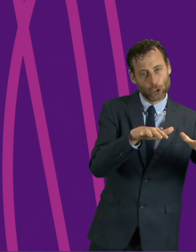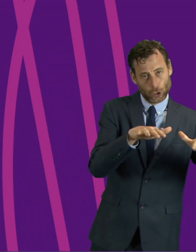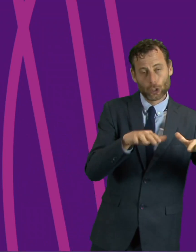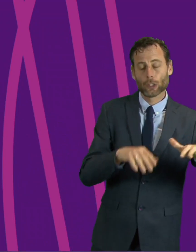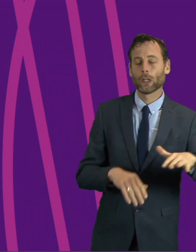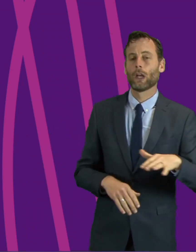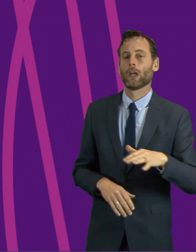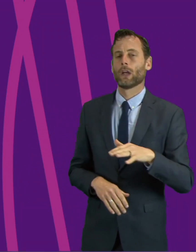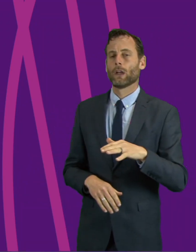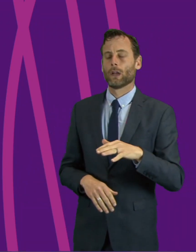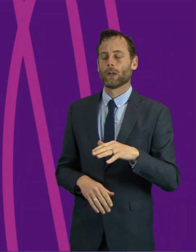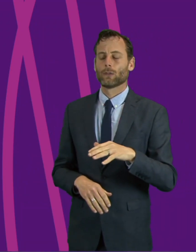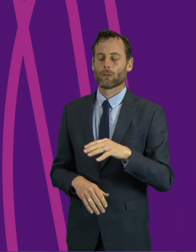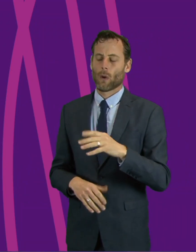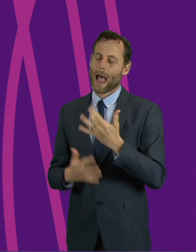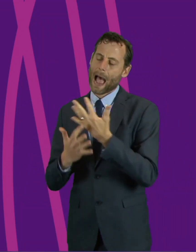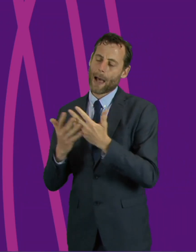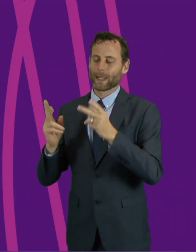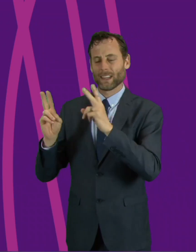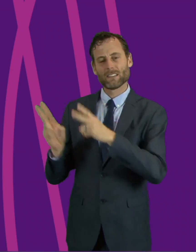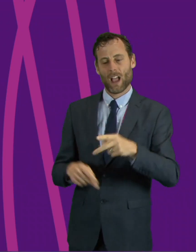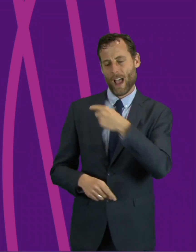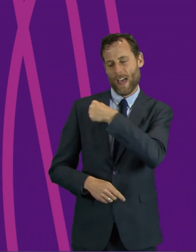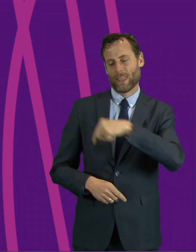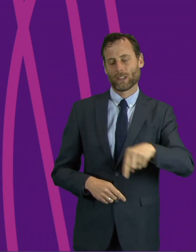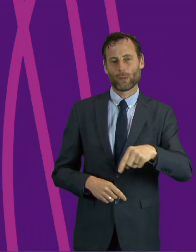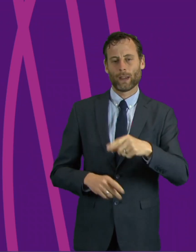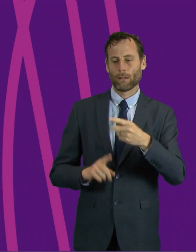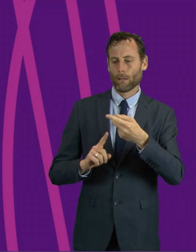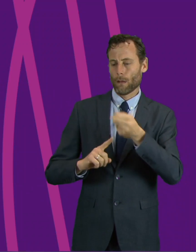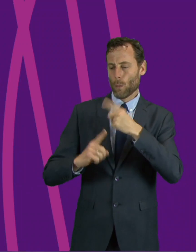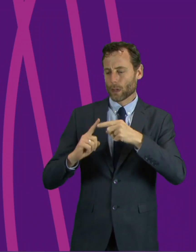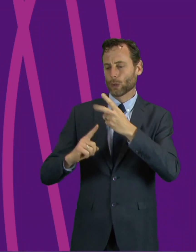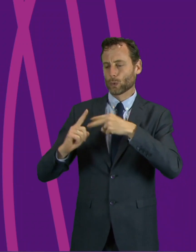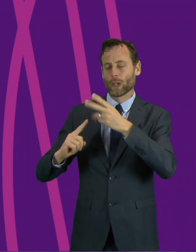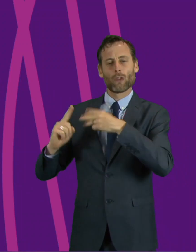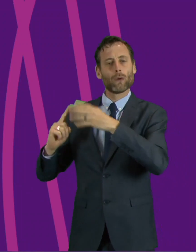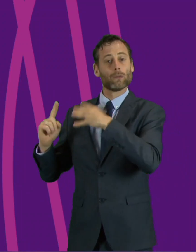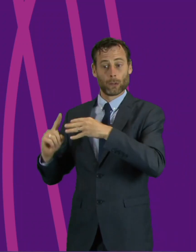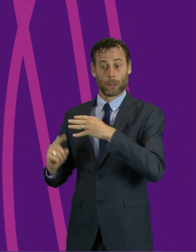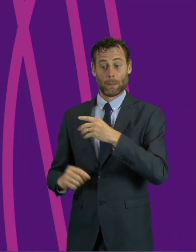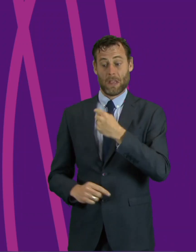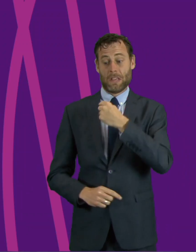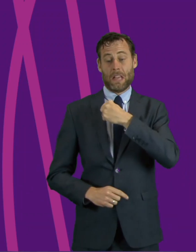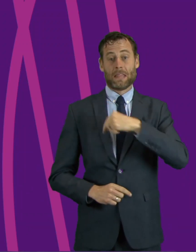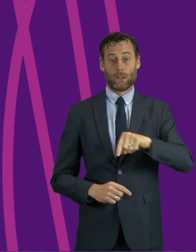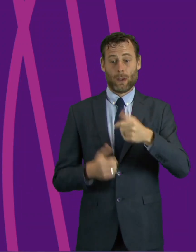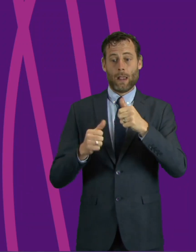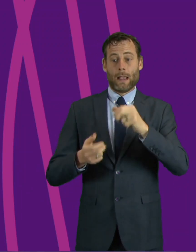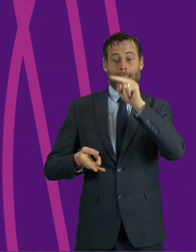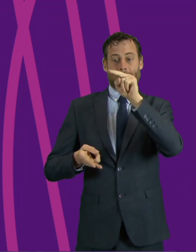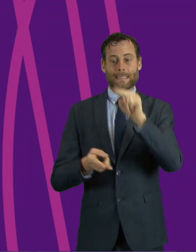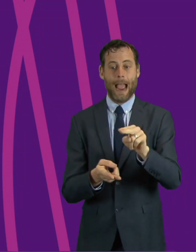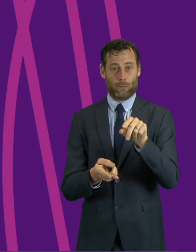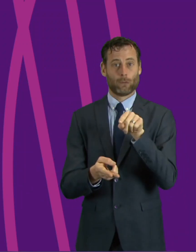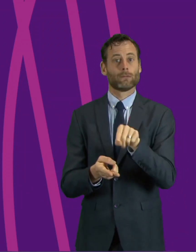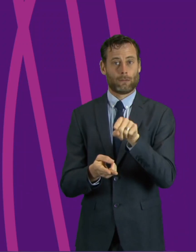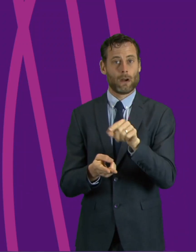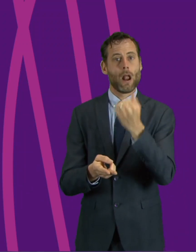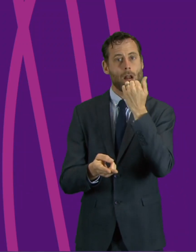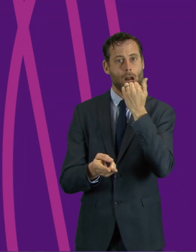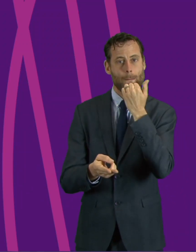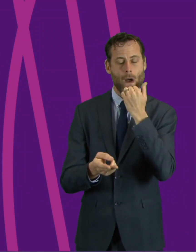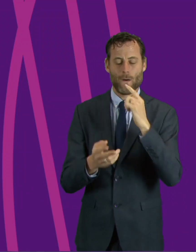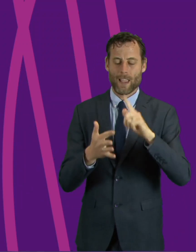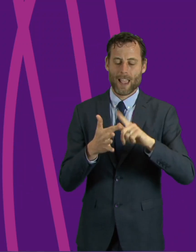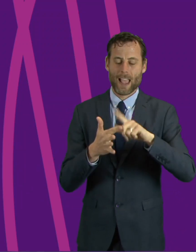last week than in the week before. 83% of excess deaths had COVID-19 as the underlying cause. Now, hearing reports